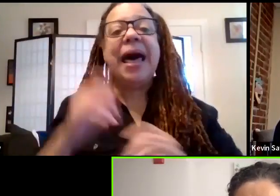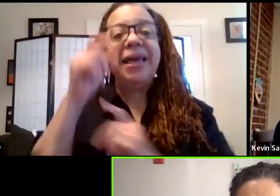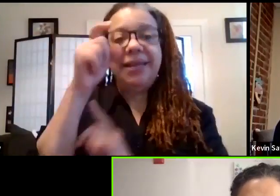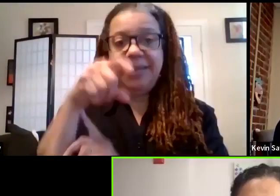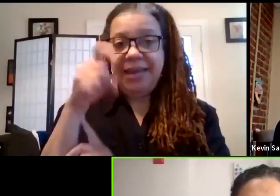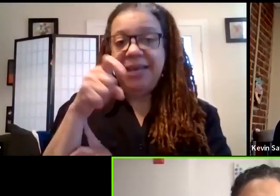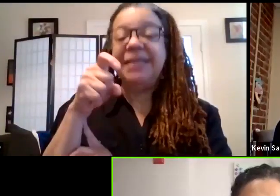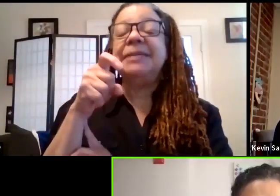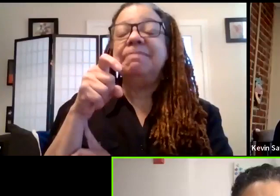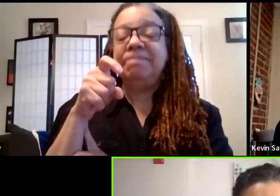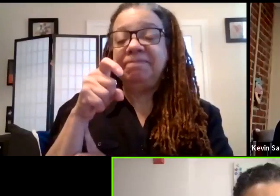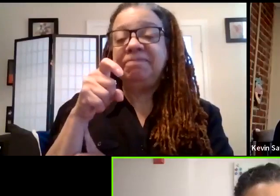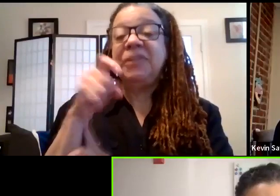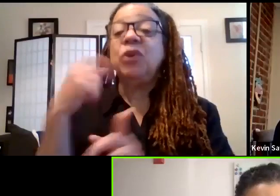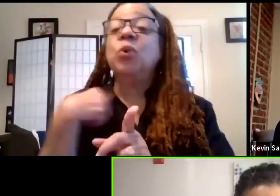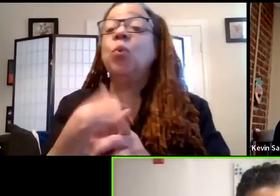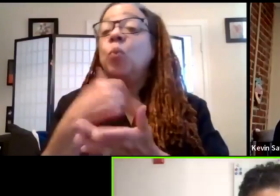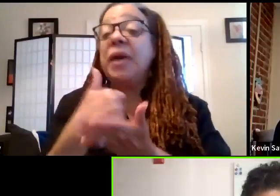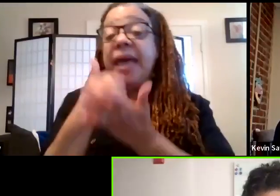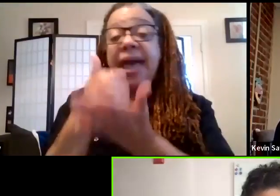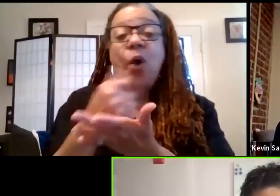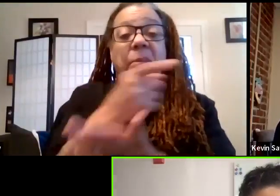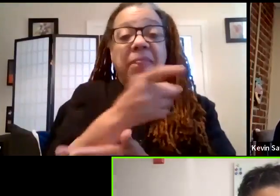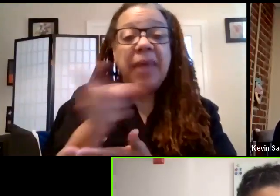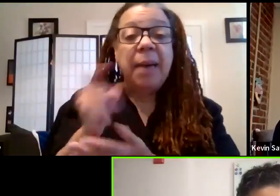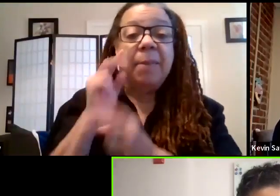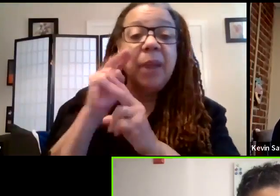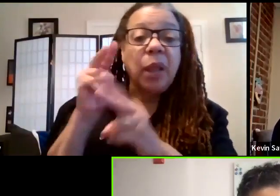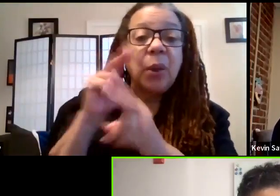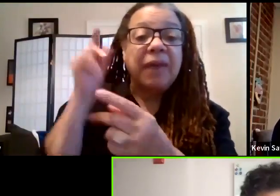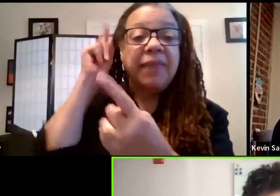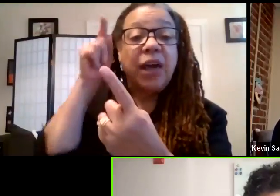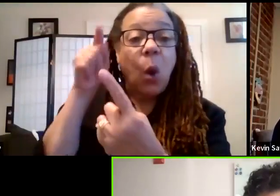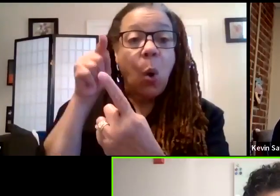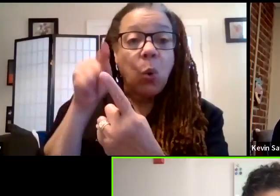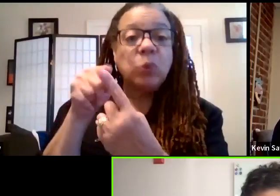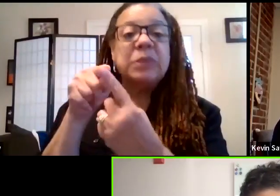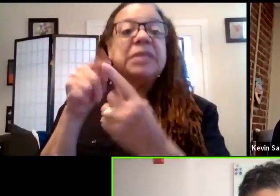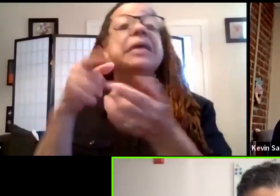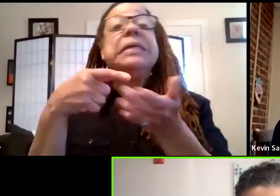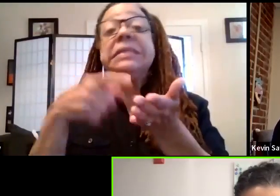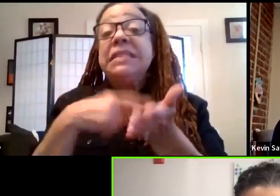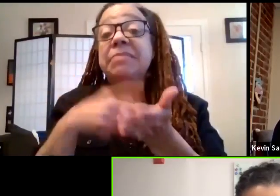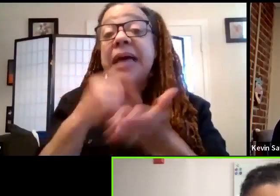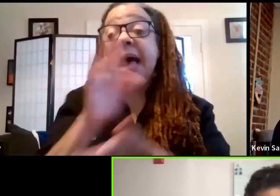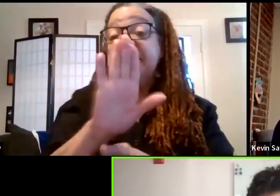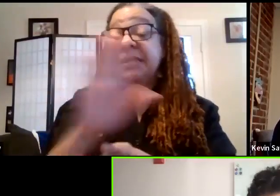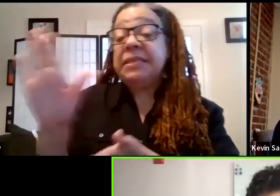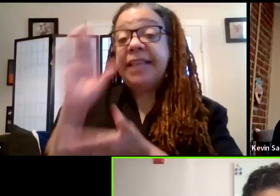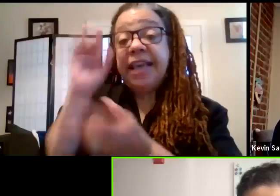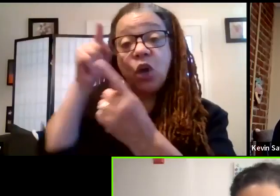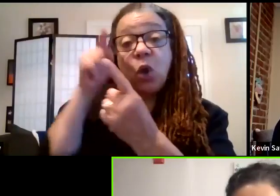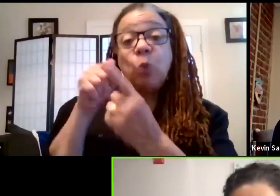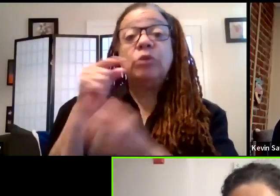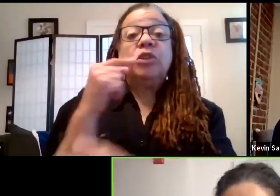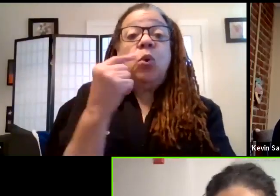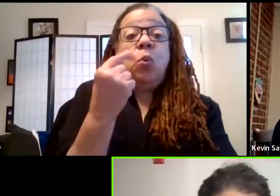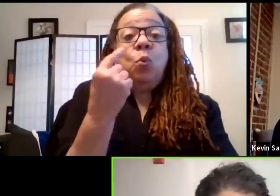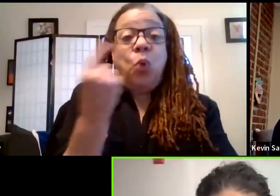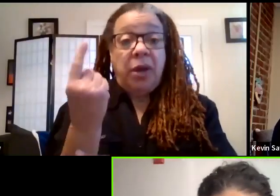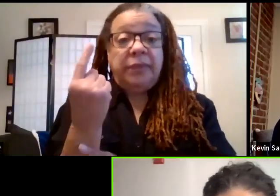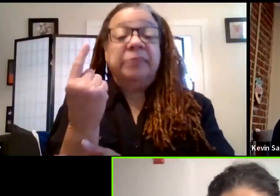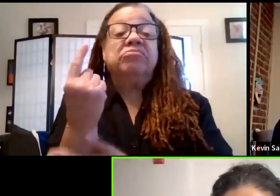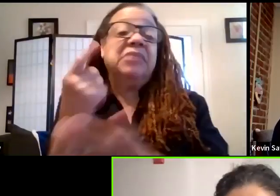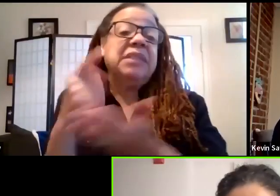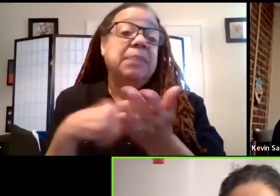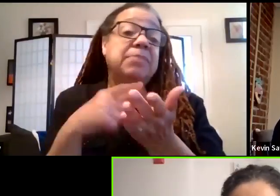their needs. We help them look at their goals. Sometimes their goals are one, and mid-year they want to